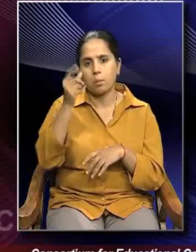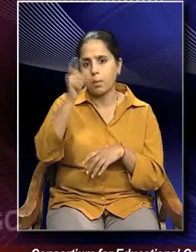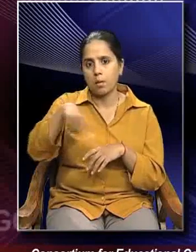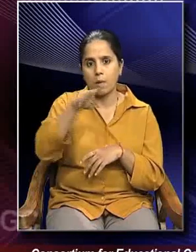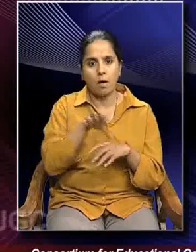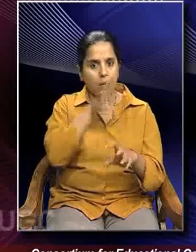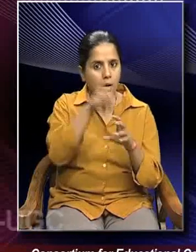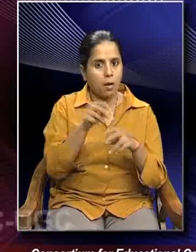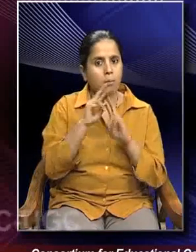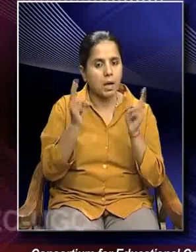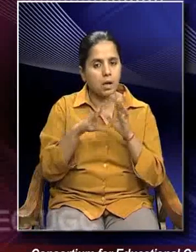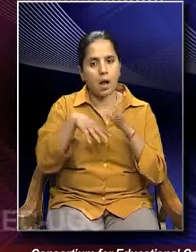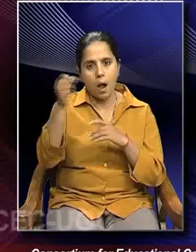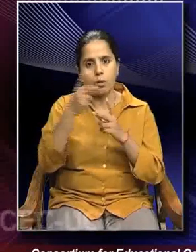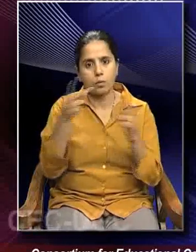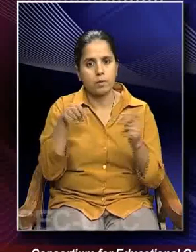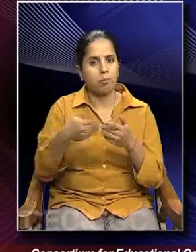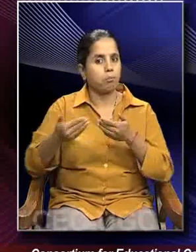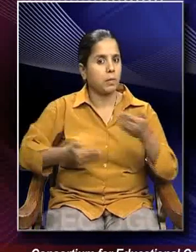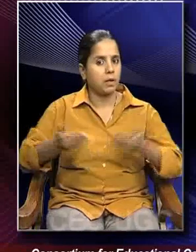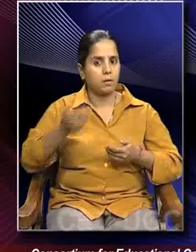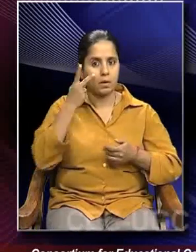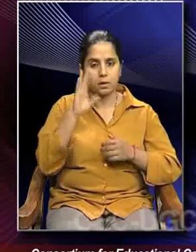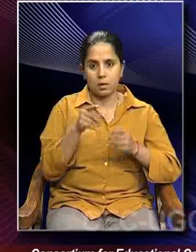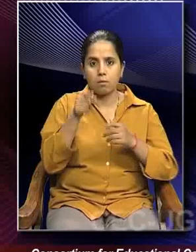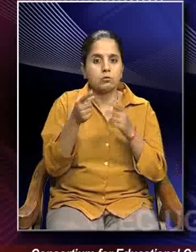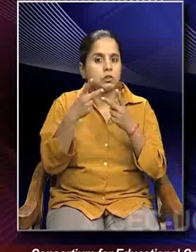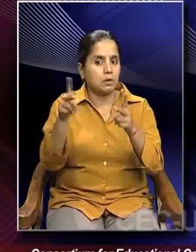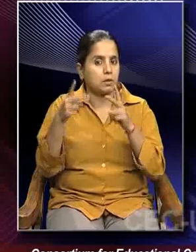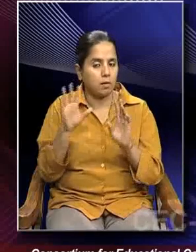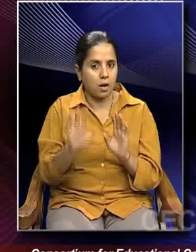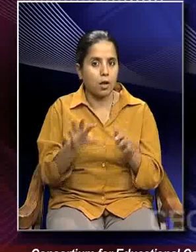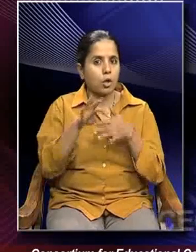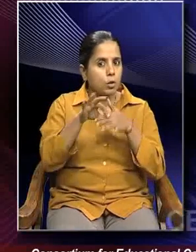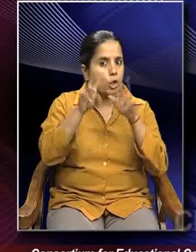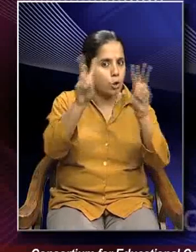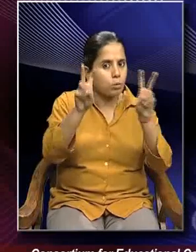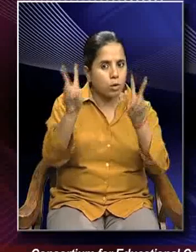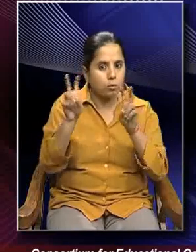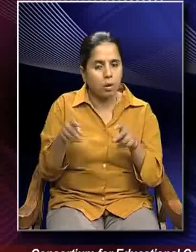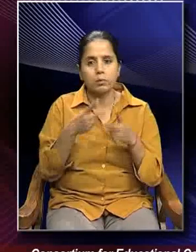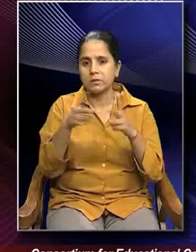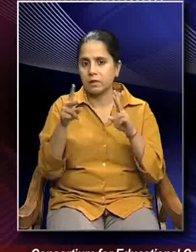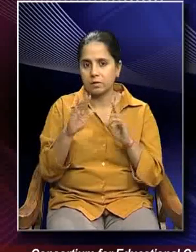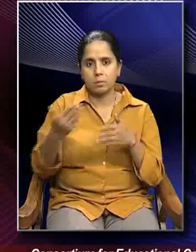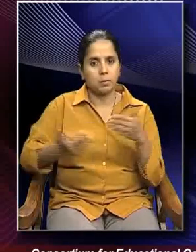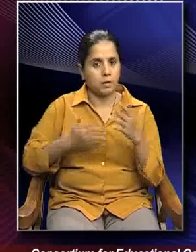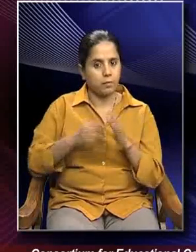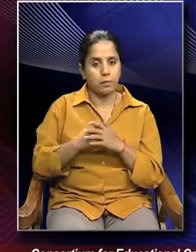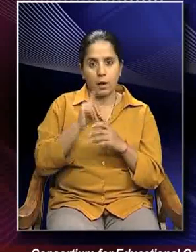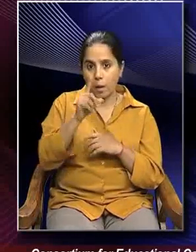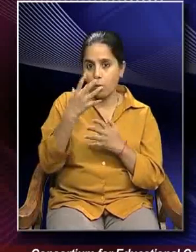attending public meeting. The behavior would differ from context to context. In order